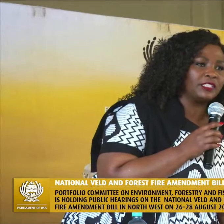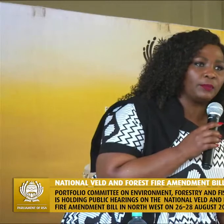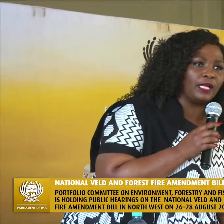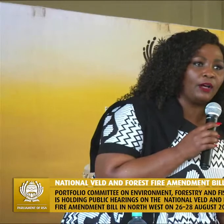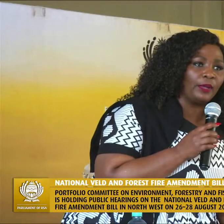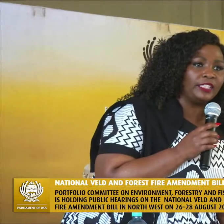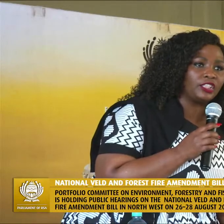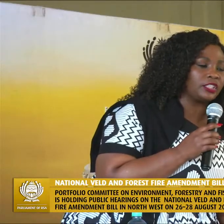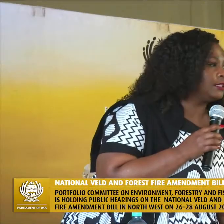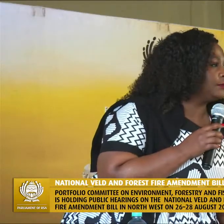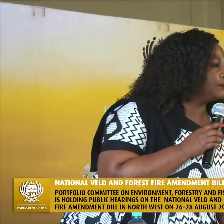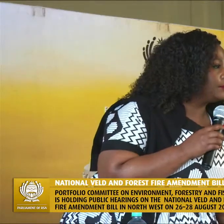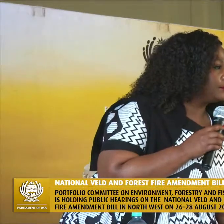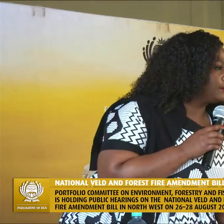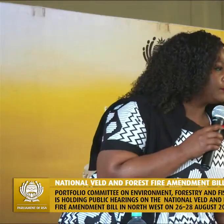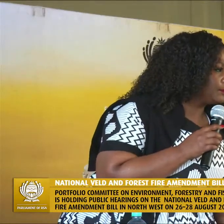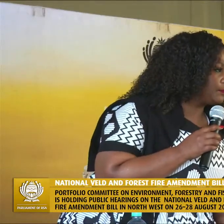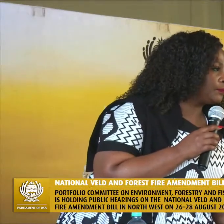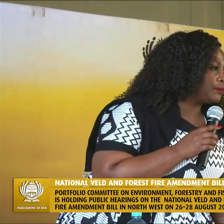comfortable language